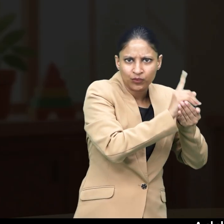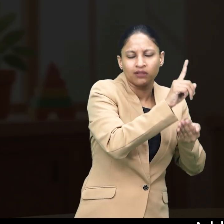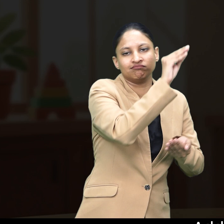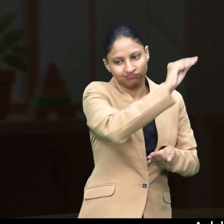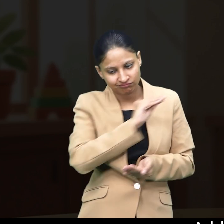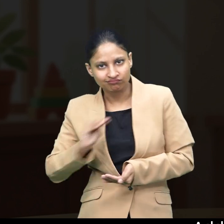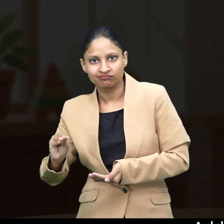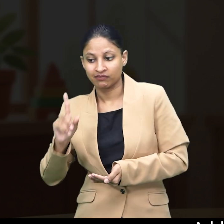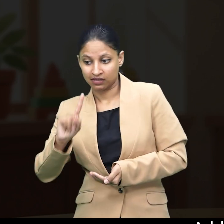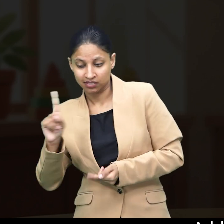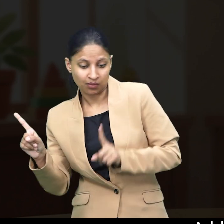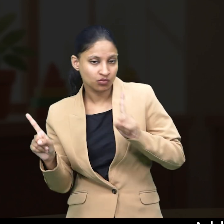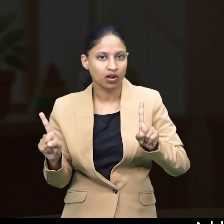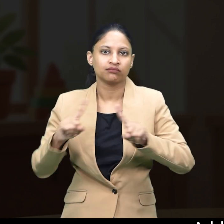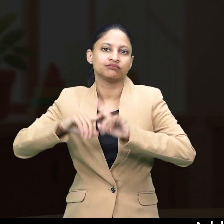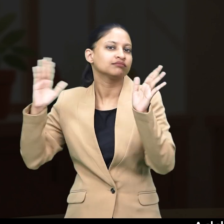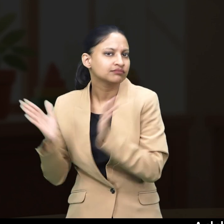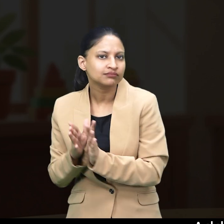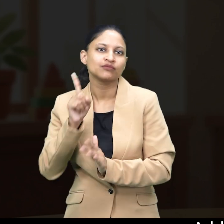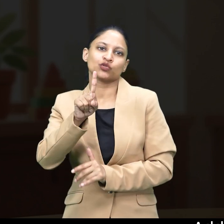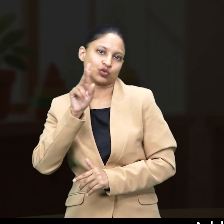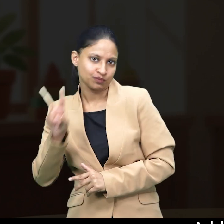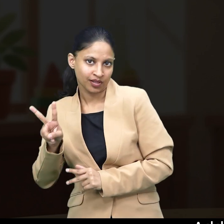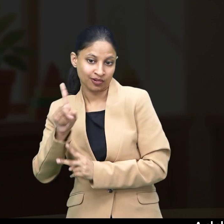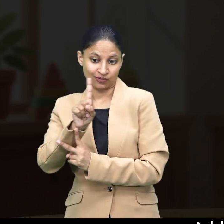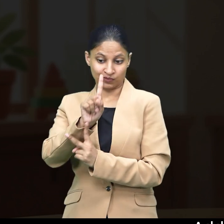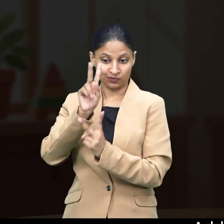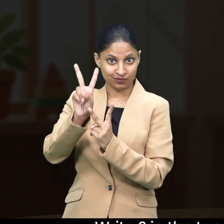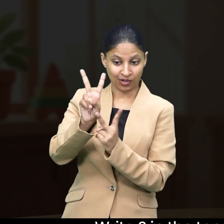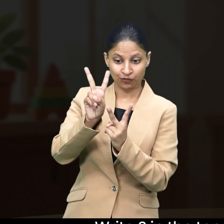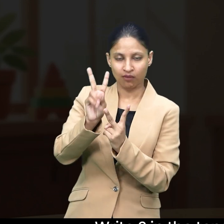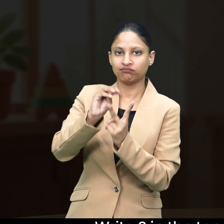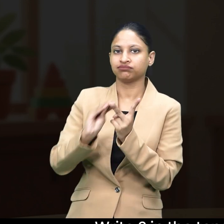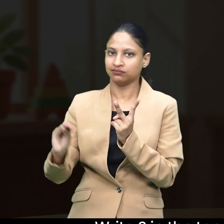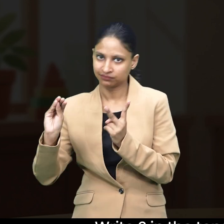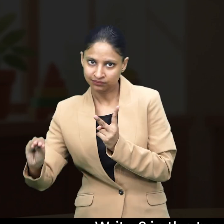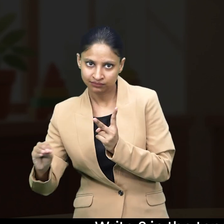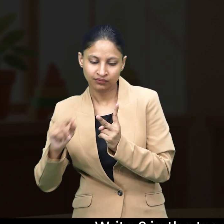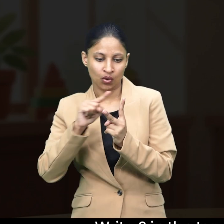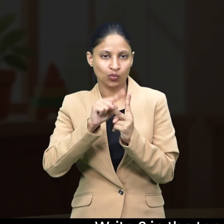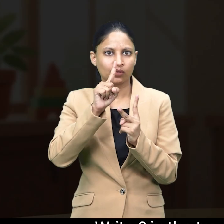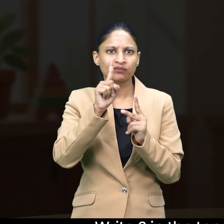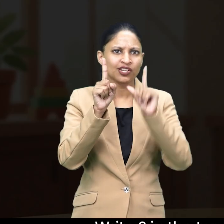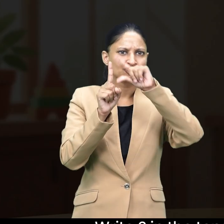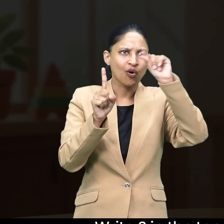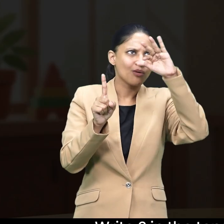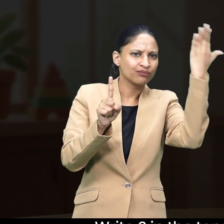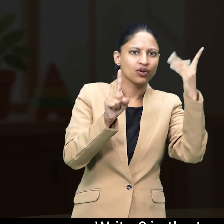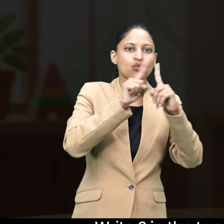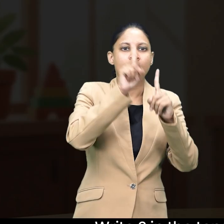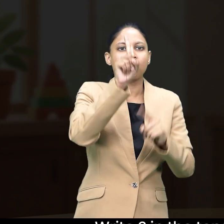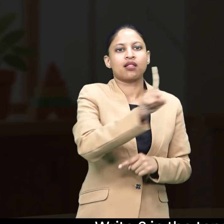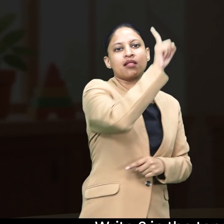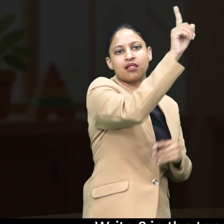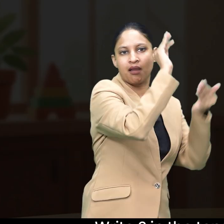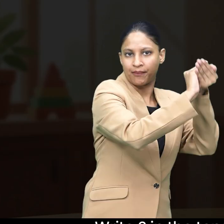carried 1. 11 plus 1 equals to 12. Write 2 in the tens column and carry 1 to the